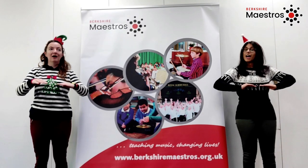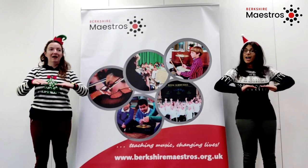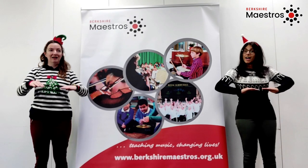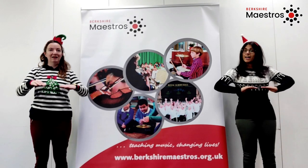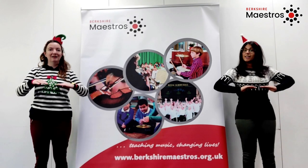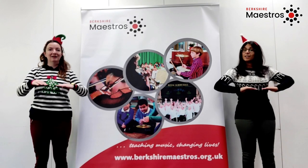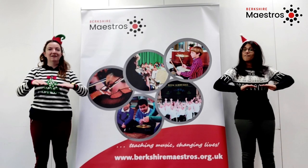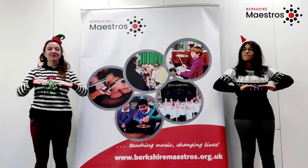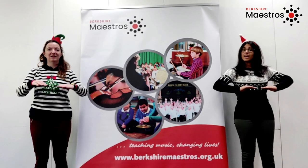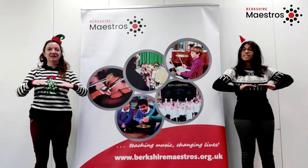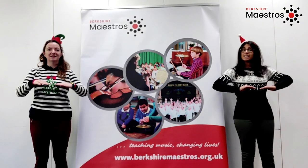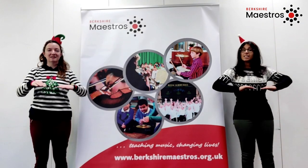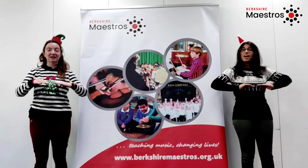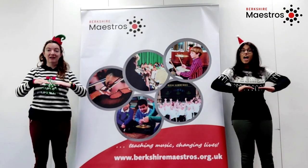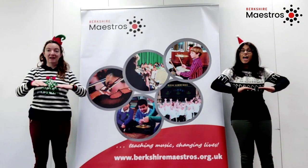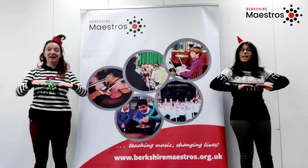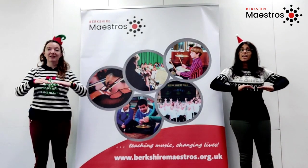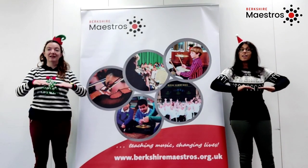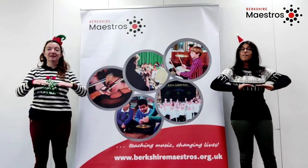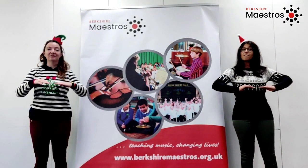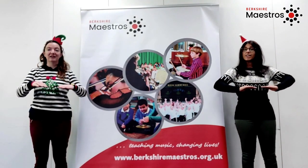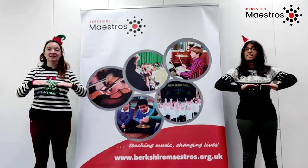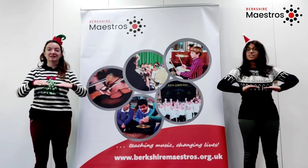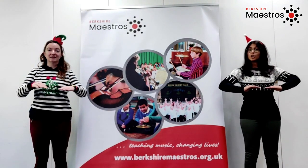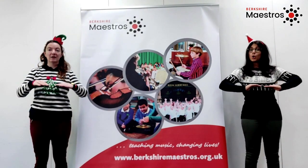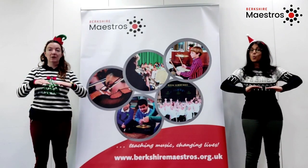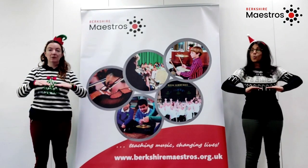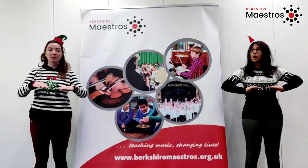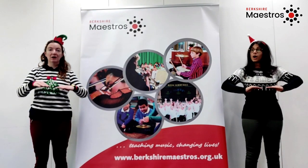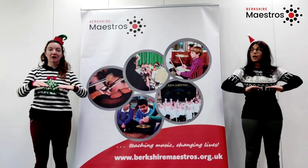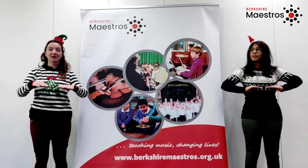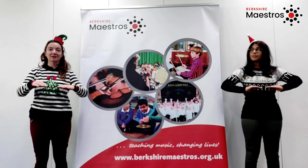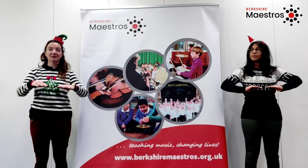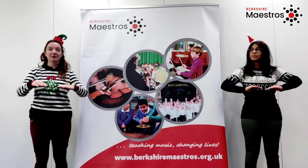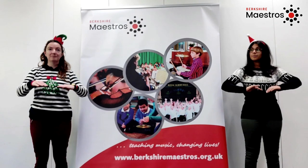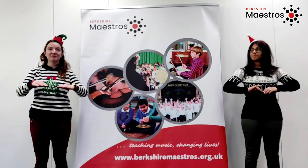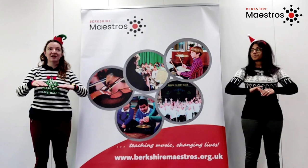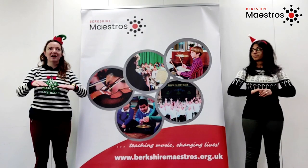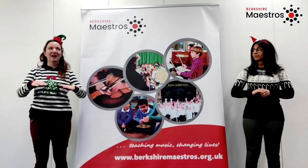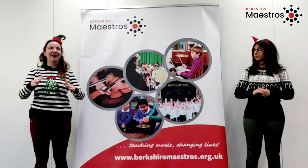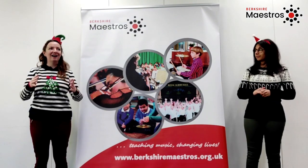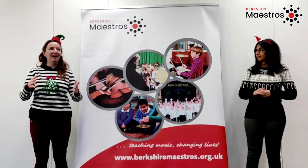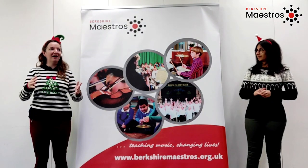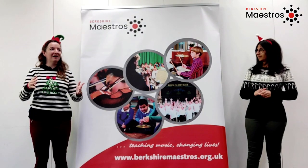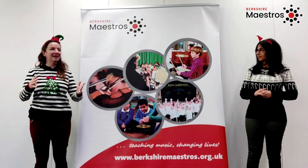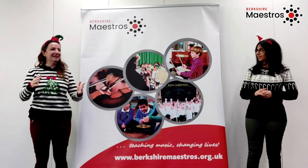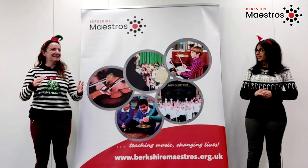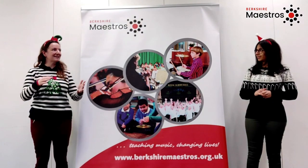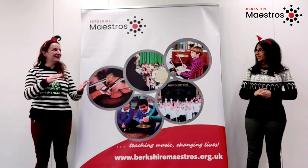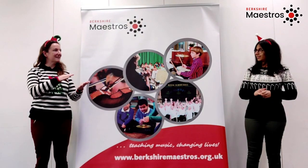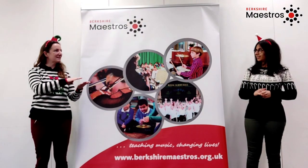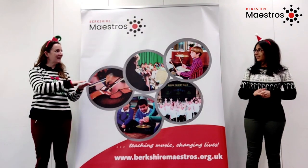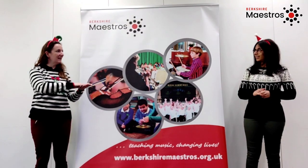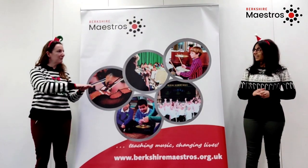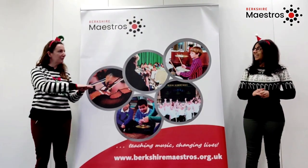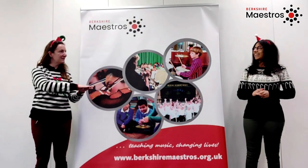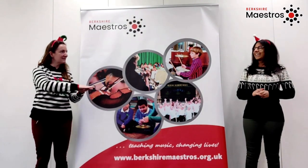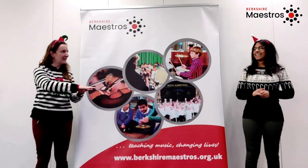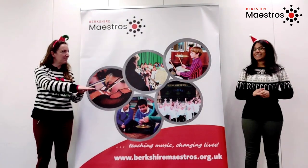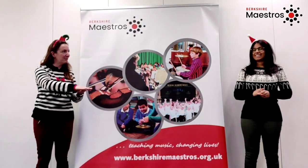one. Elevator, elevator one. It stayed the same on the same